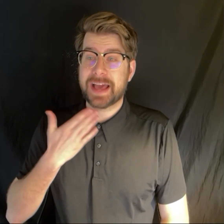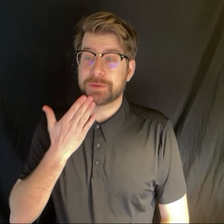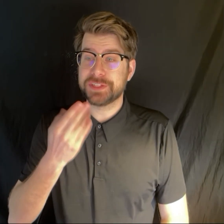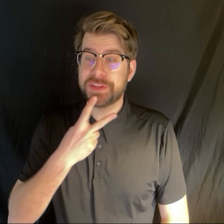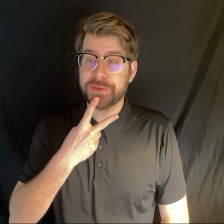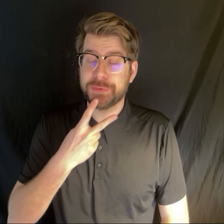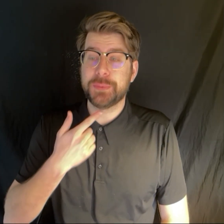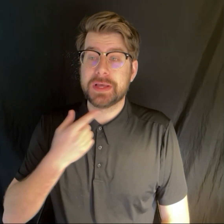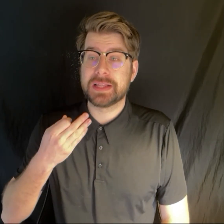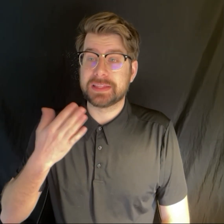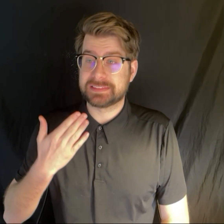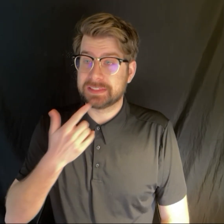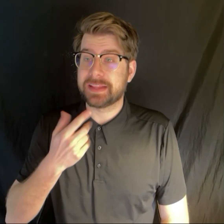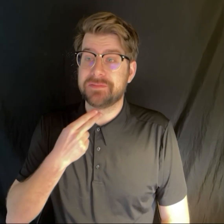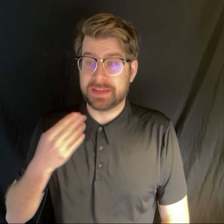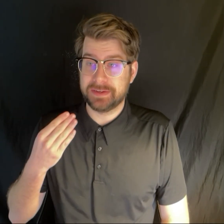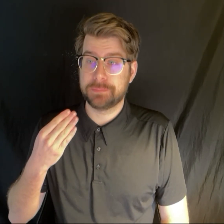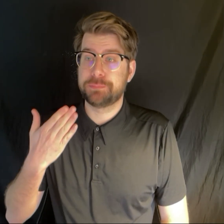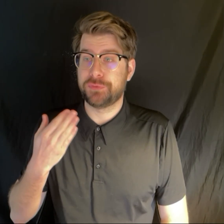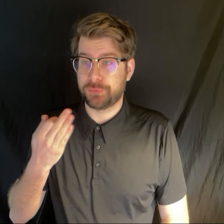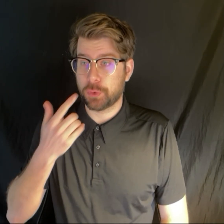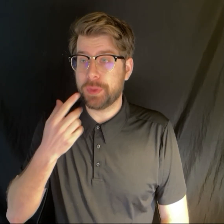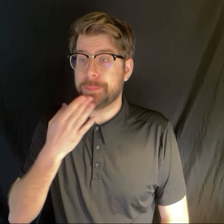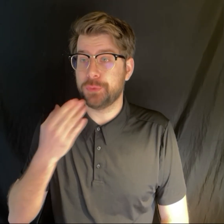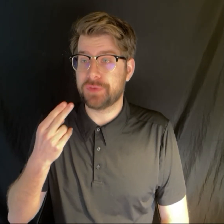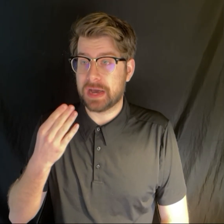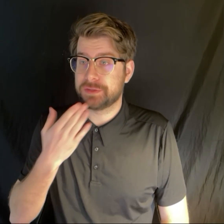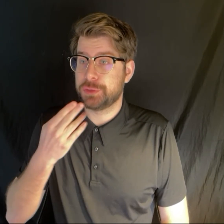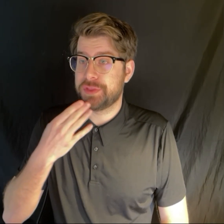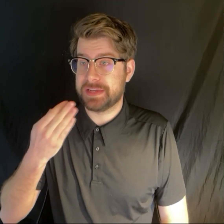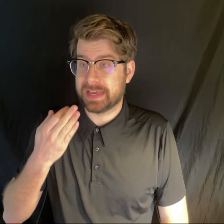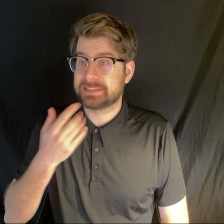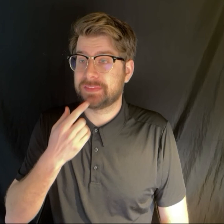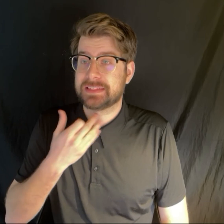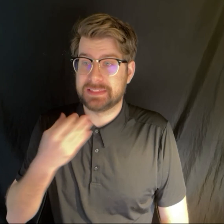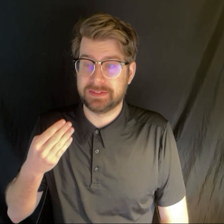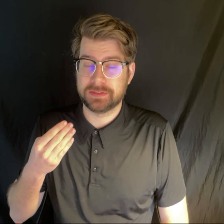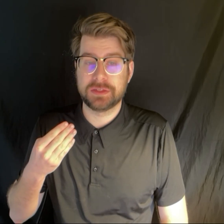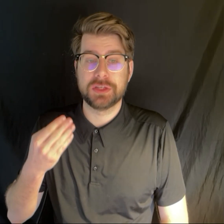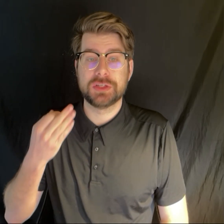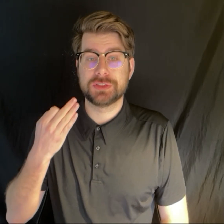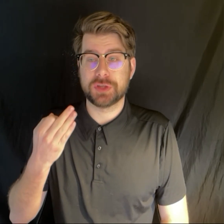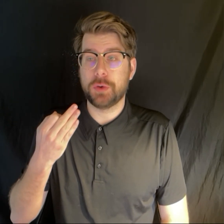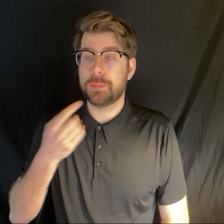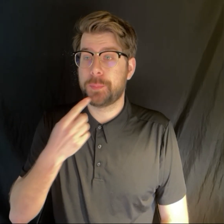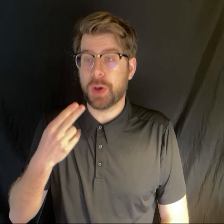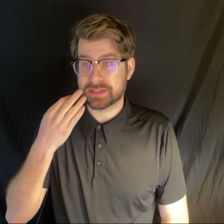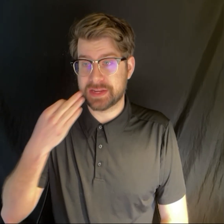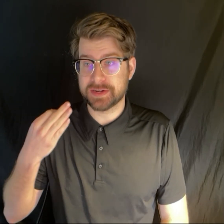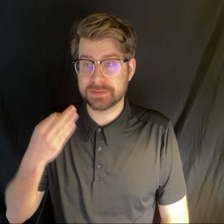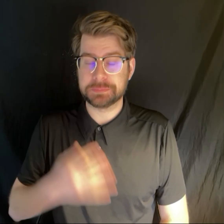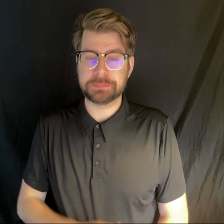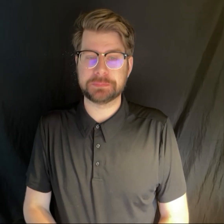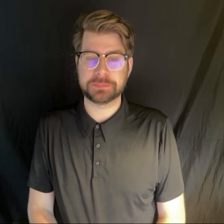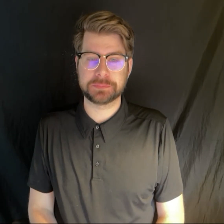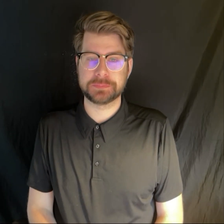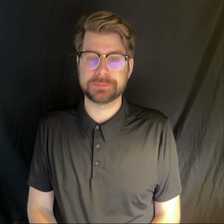Now to cue list 11 before we move on to the next lesson. So pause here.